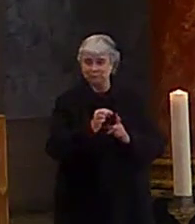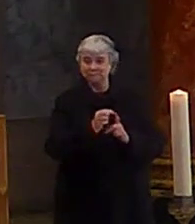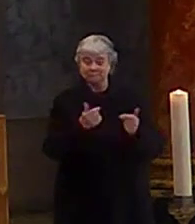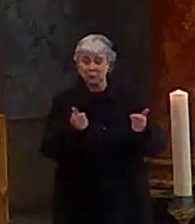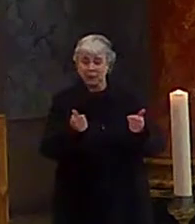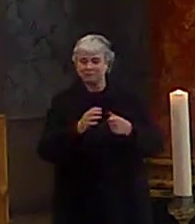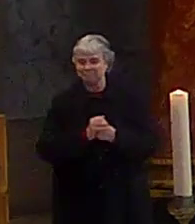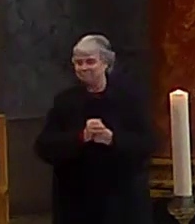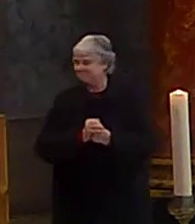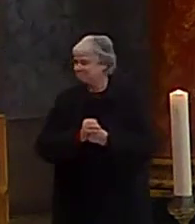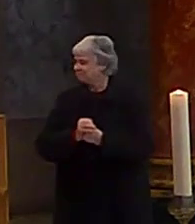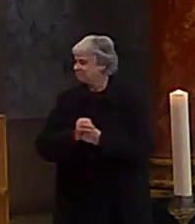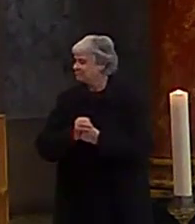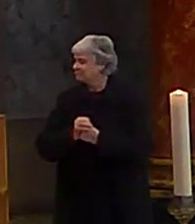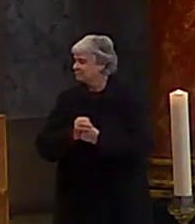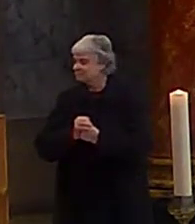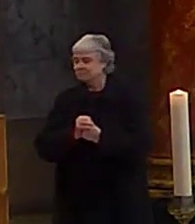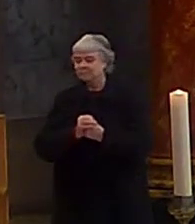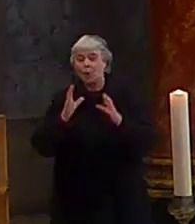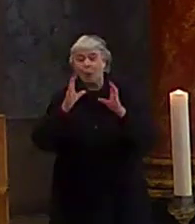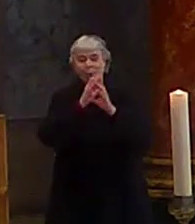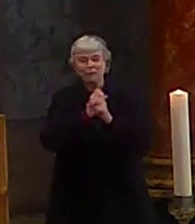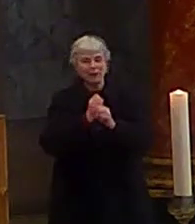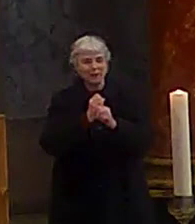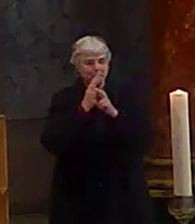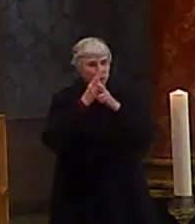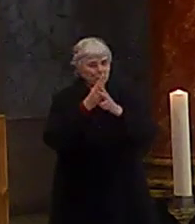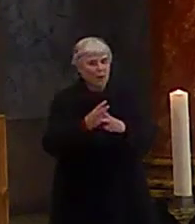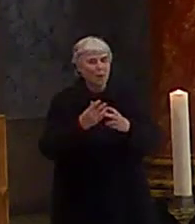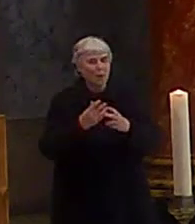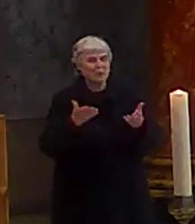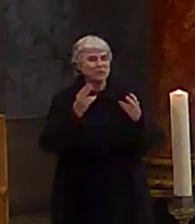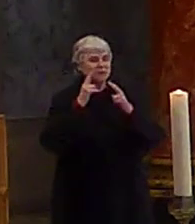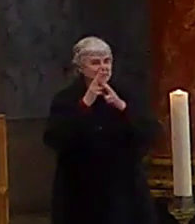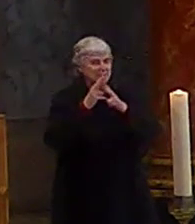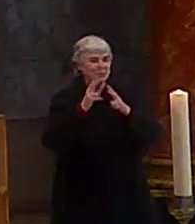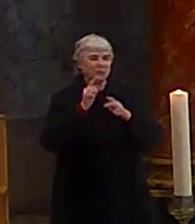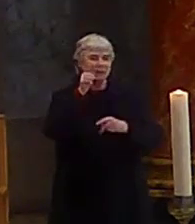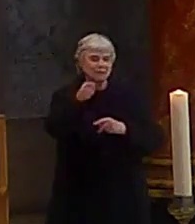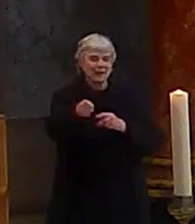thank you so hopefully we'll see you next